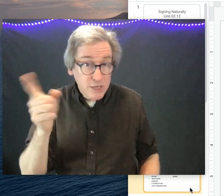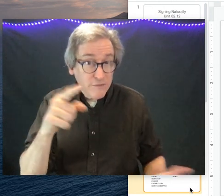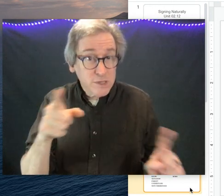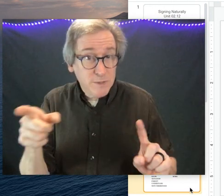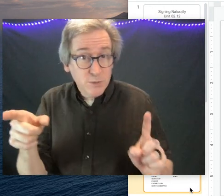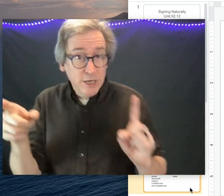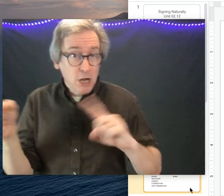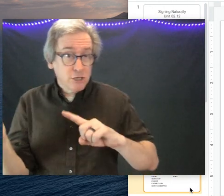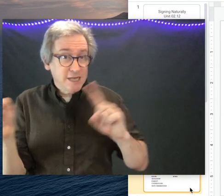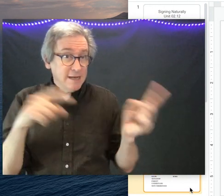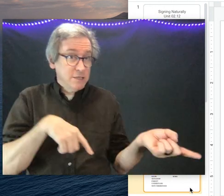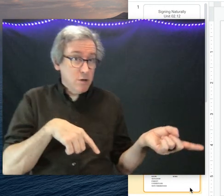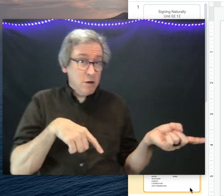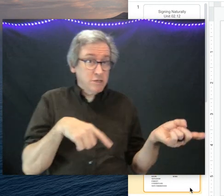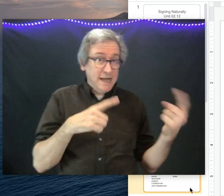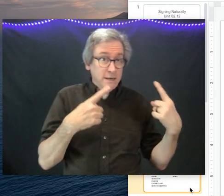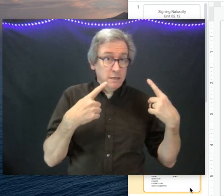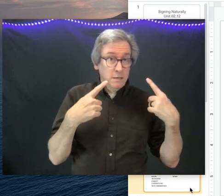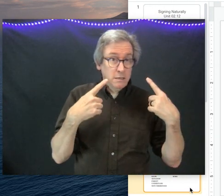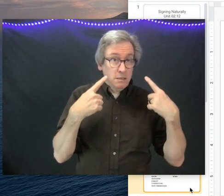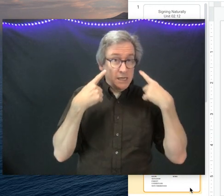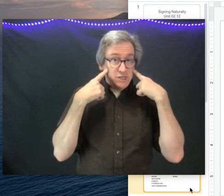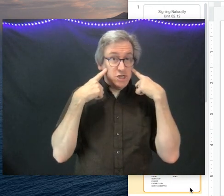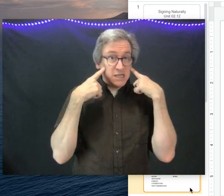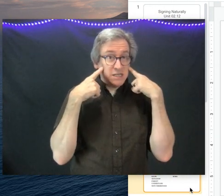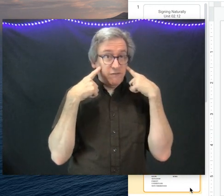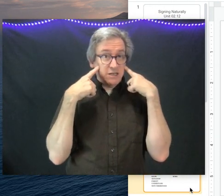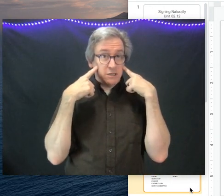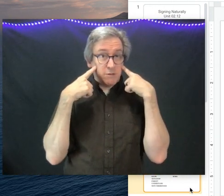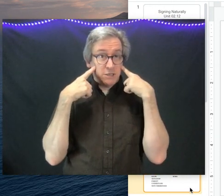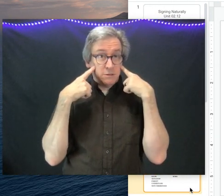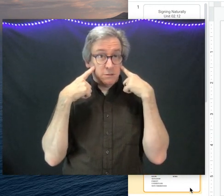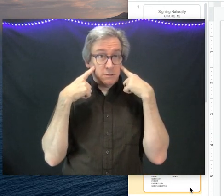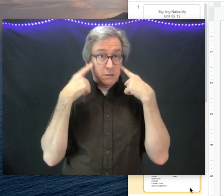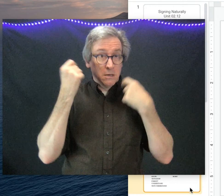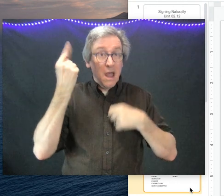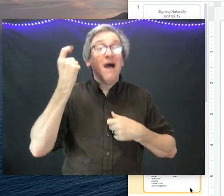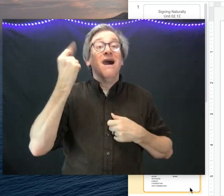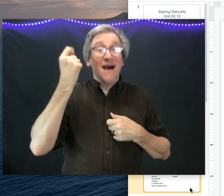So the difference between understand and don't understand is just the facial expression.